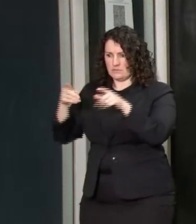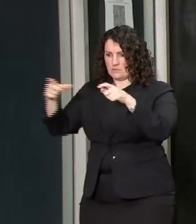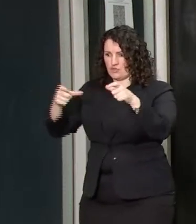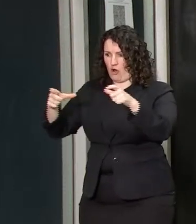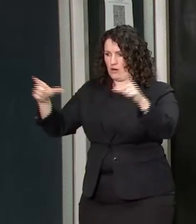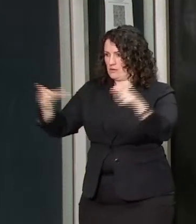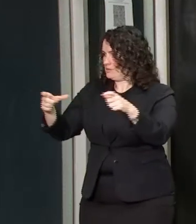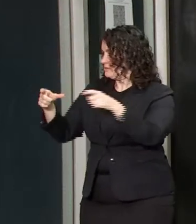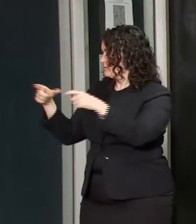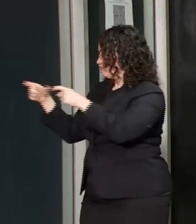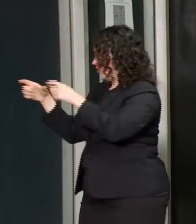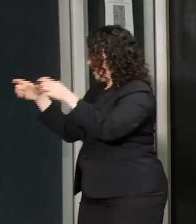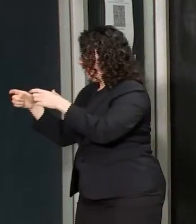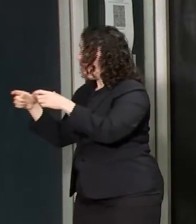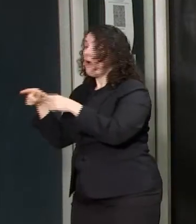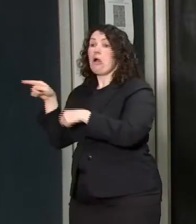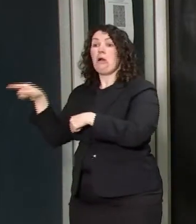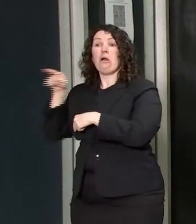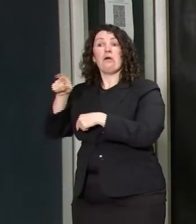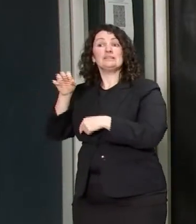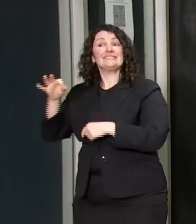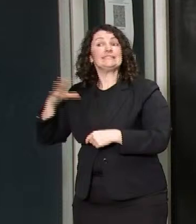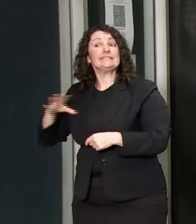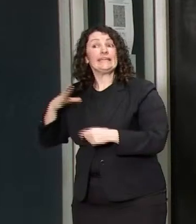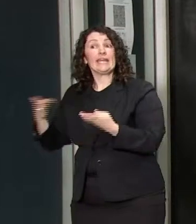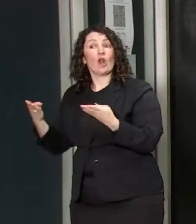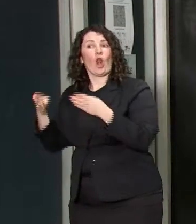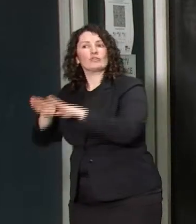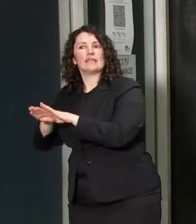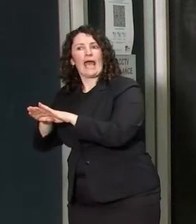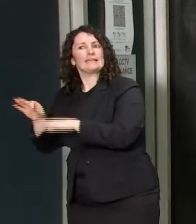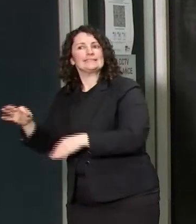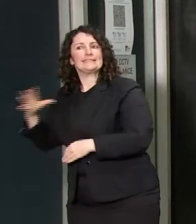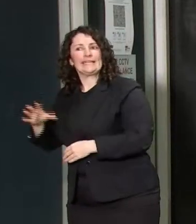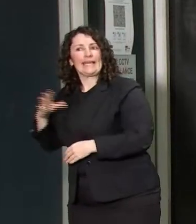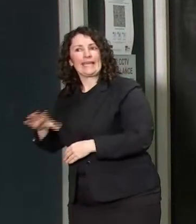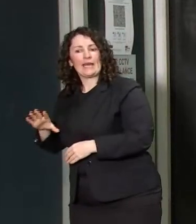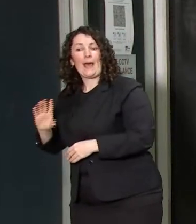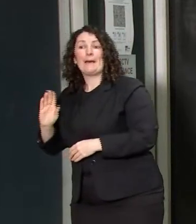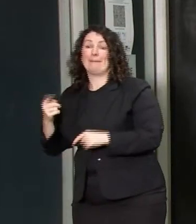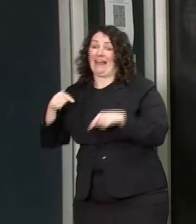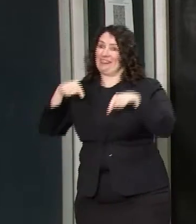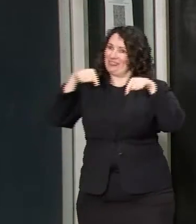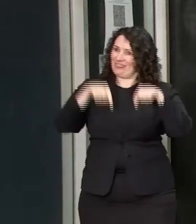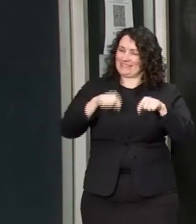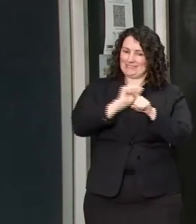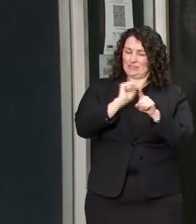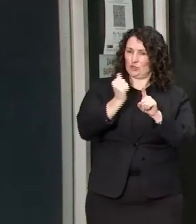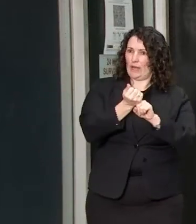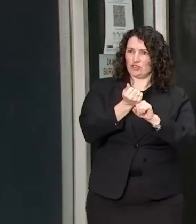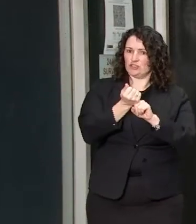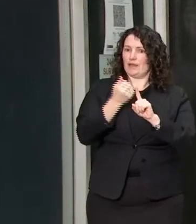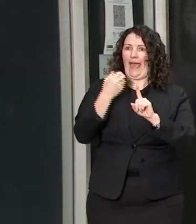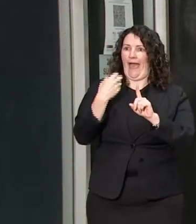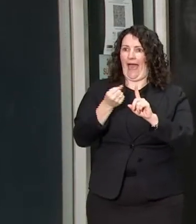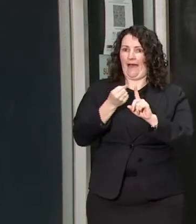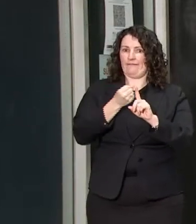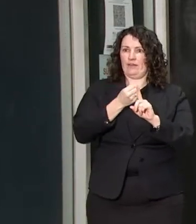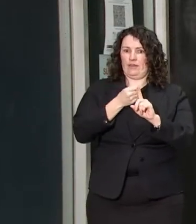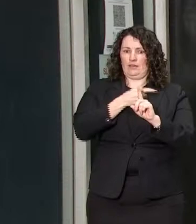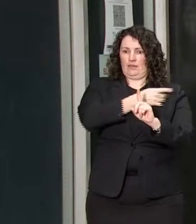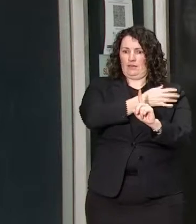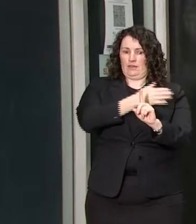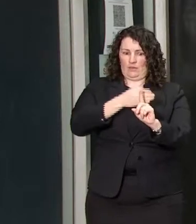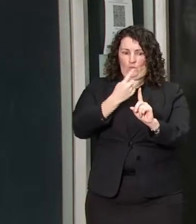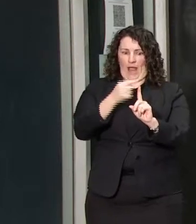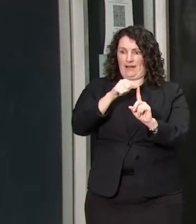tracing does the job. It is a different story when you've got 4 generations of transmission before you find that first case, especially with these variants